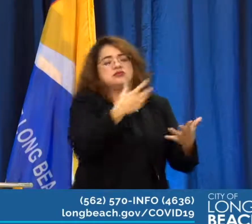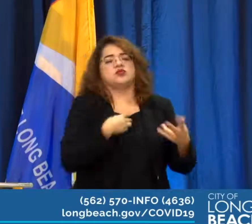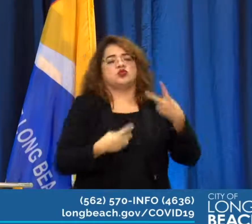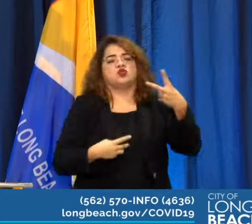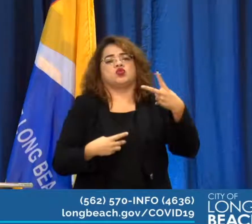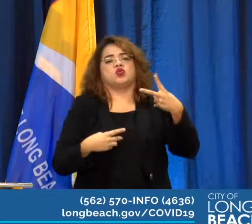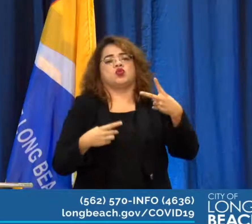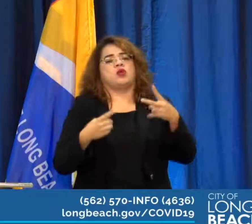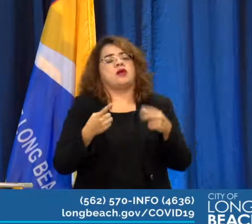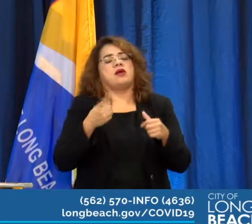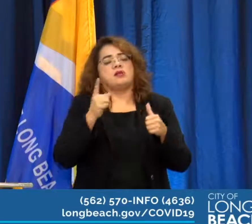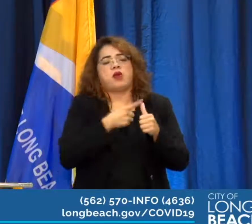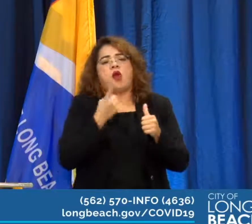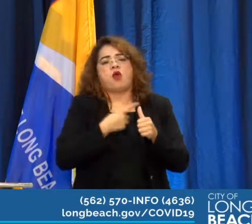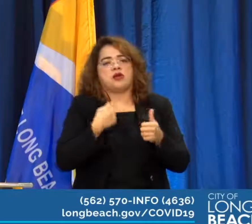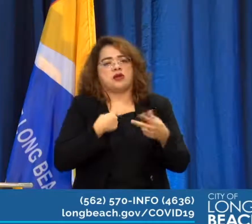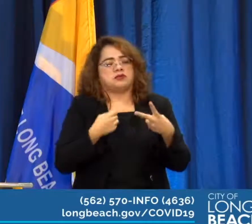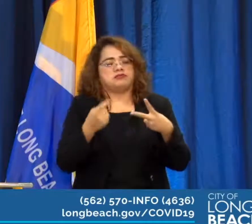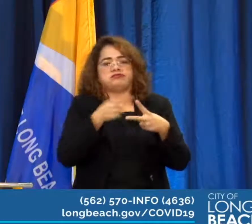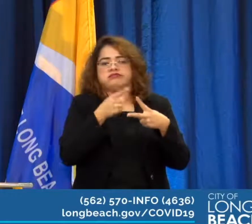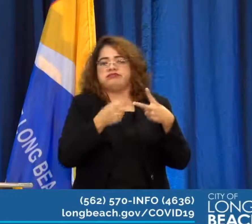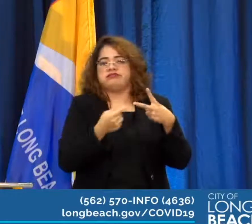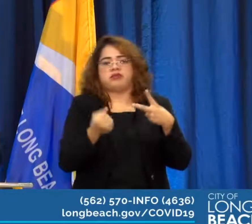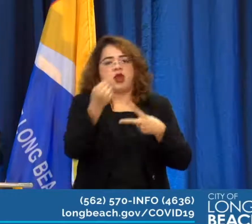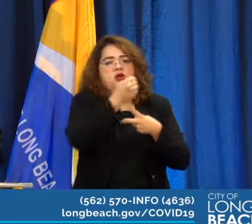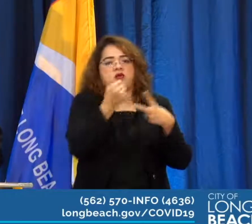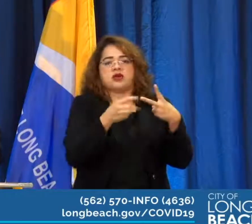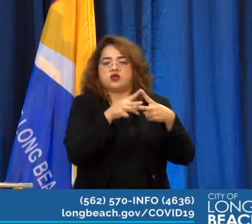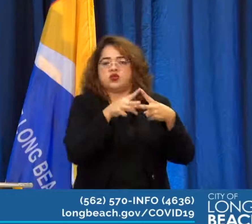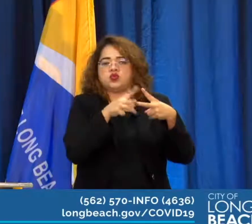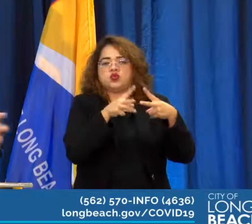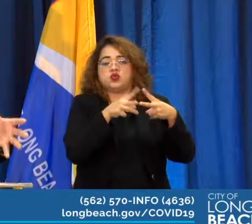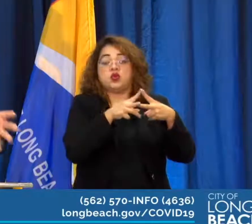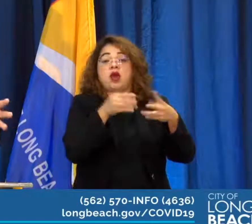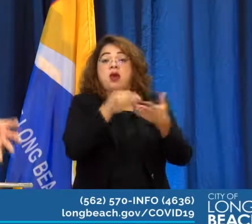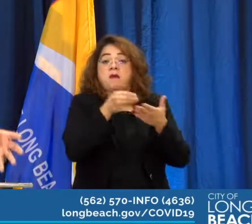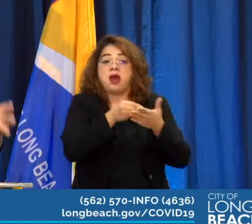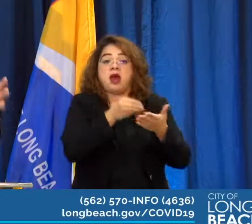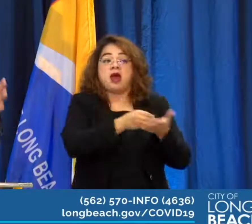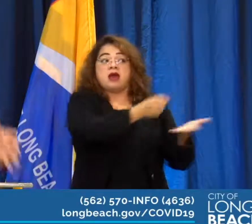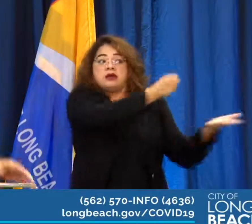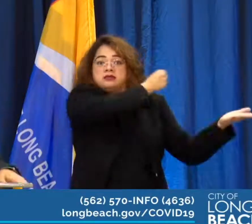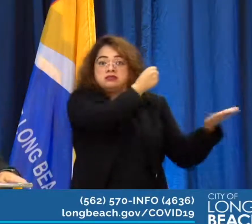two priorities when these funds come back to the city, of which they should be